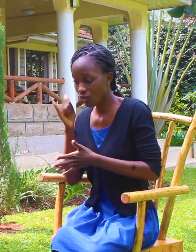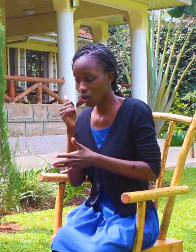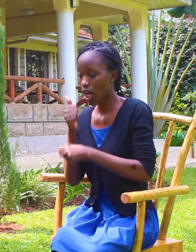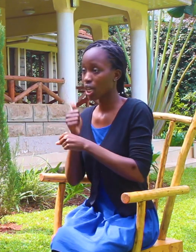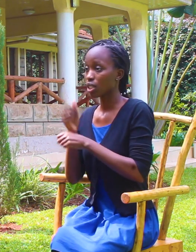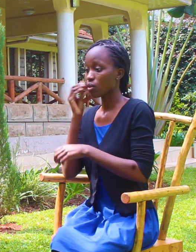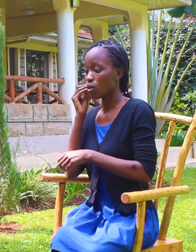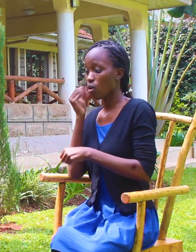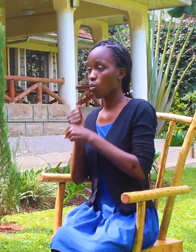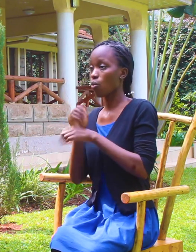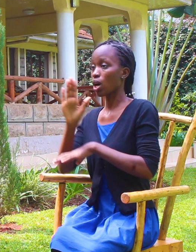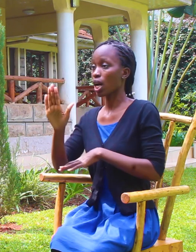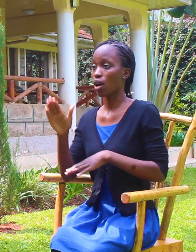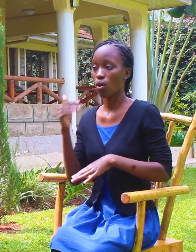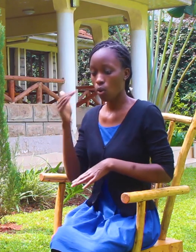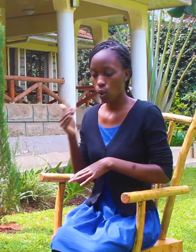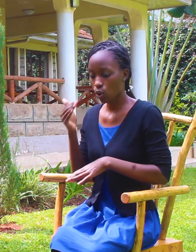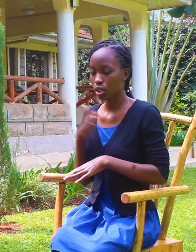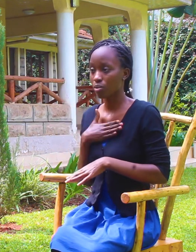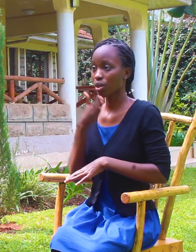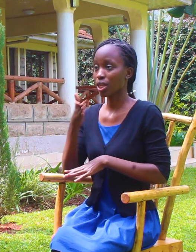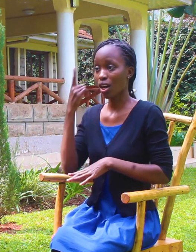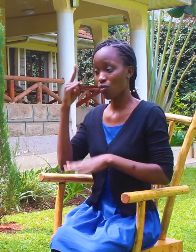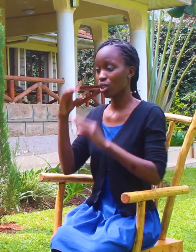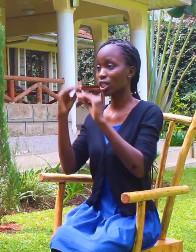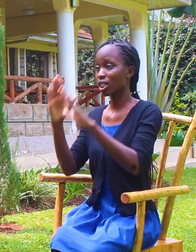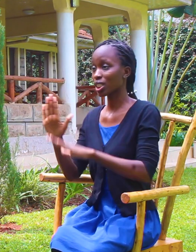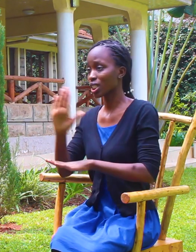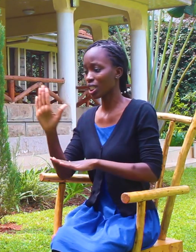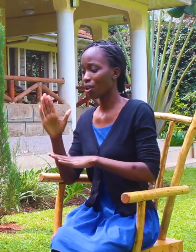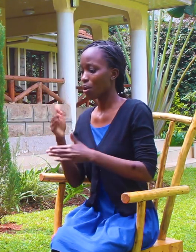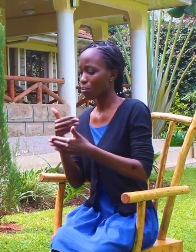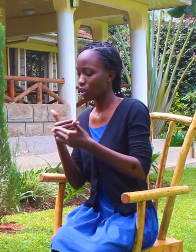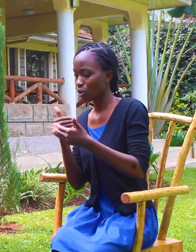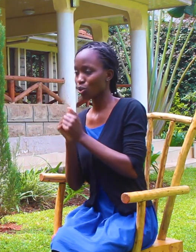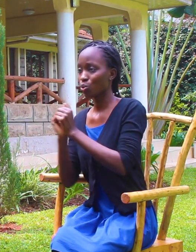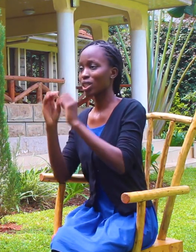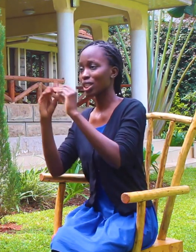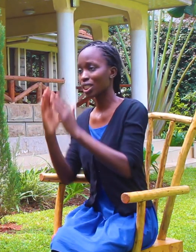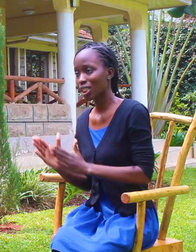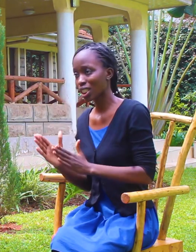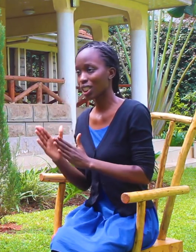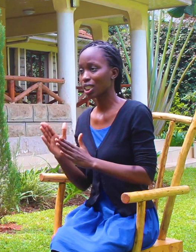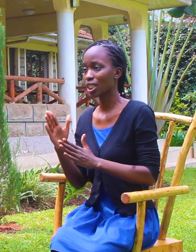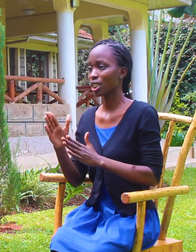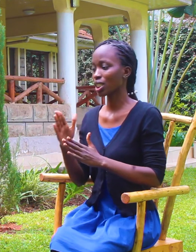I all the time was there for the teachers, to be friends with the teachers. She did very well in primary